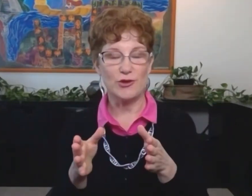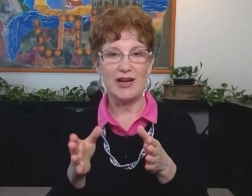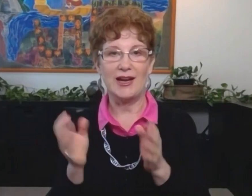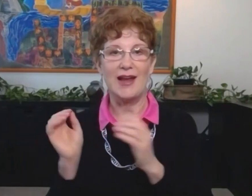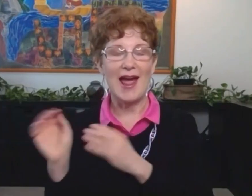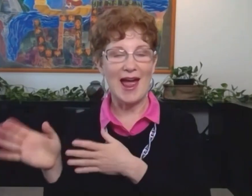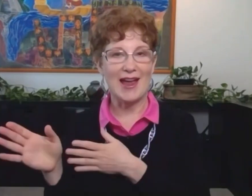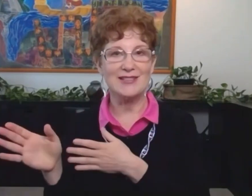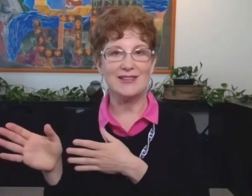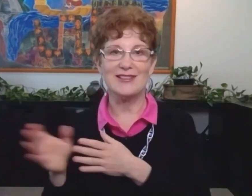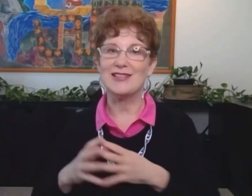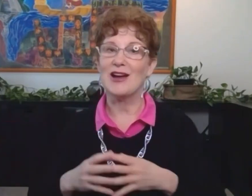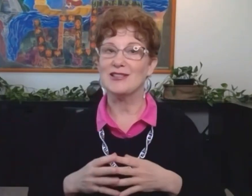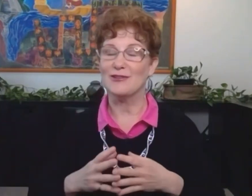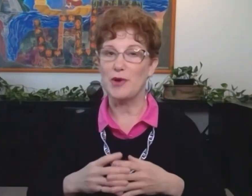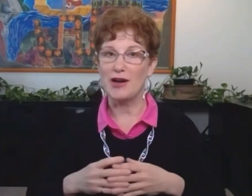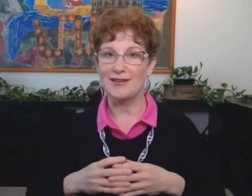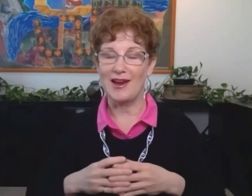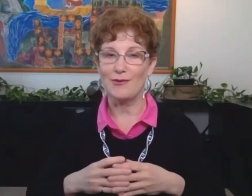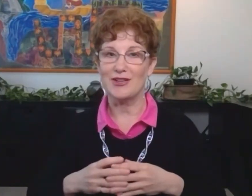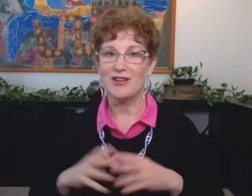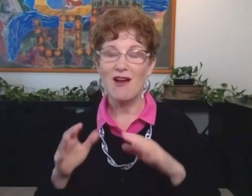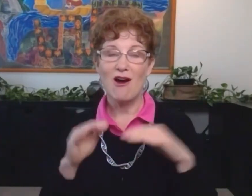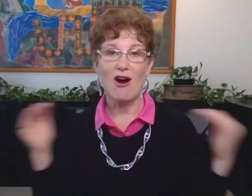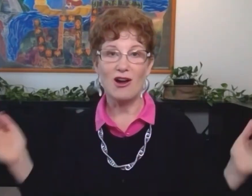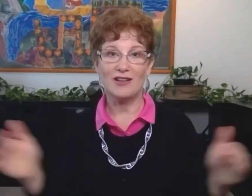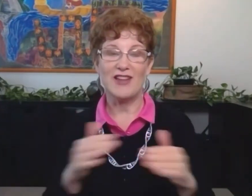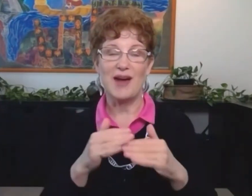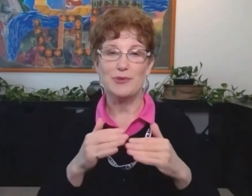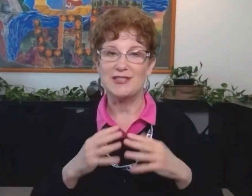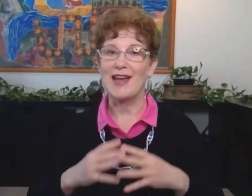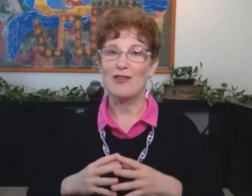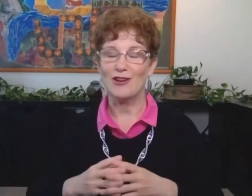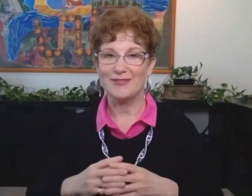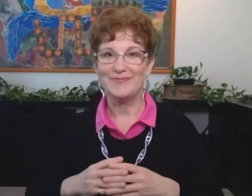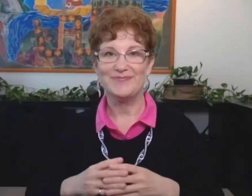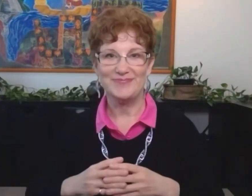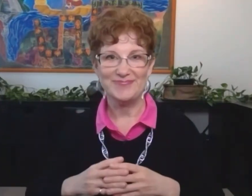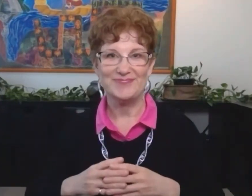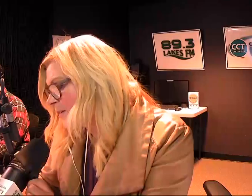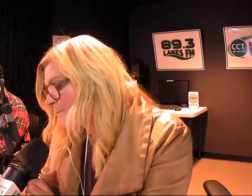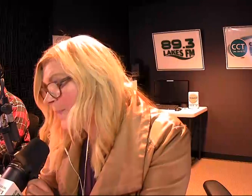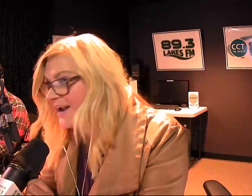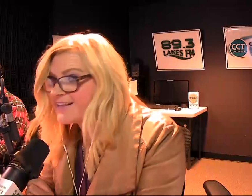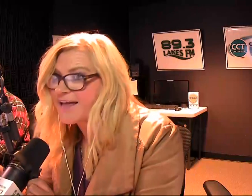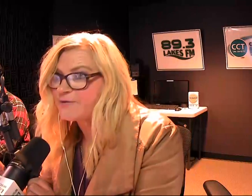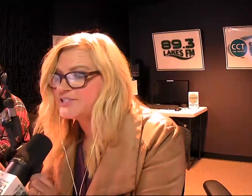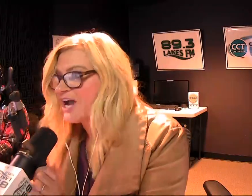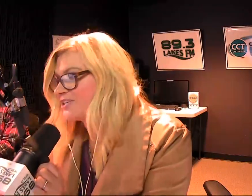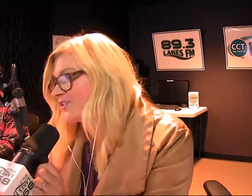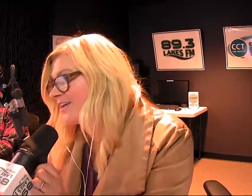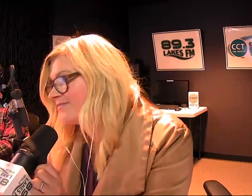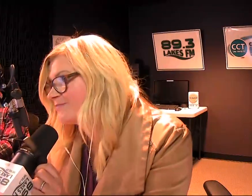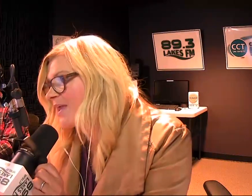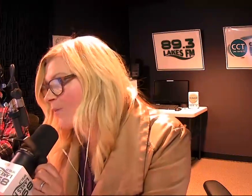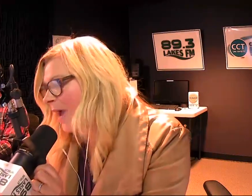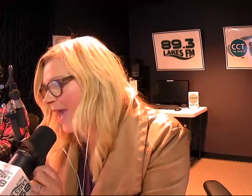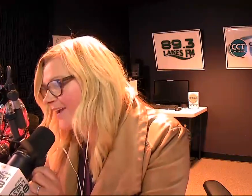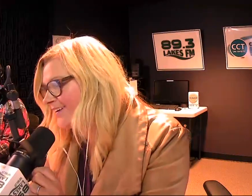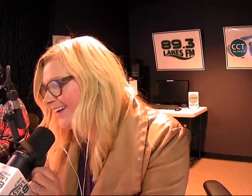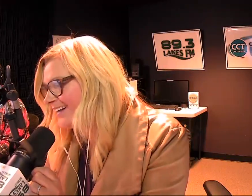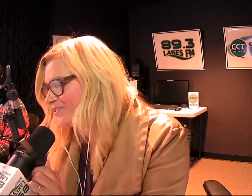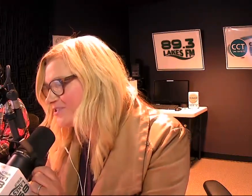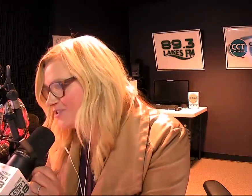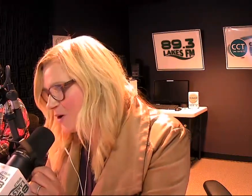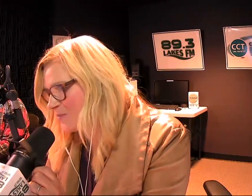mindset training and the science of body language. All of that put together. Body language actually gives me